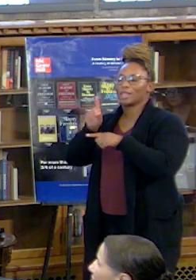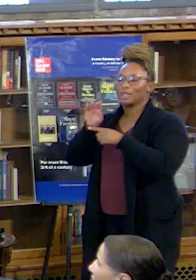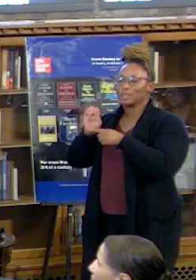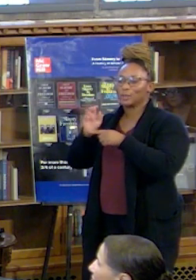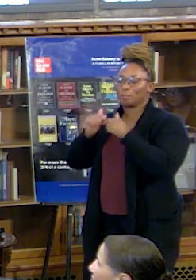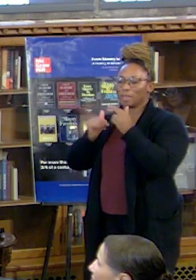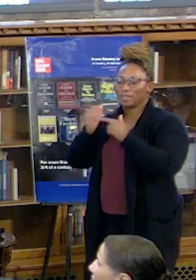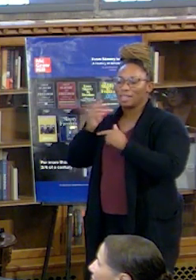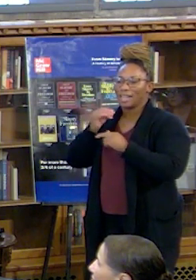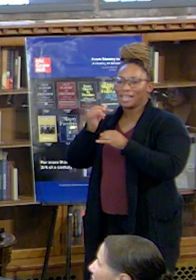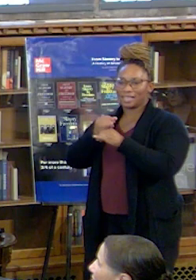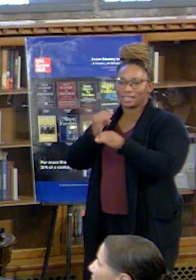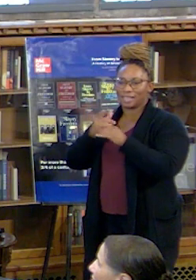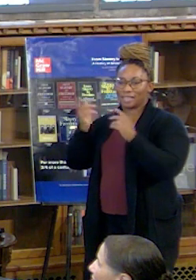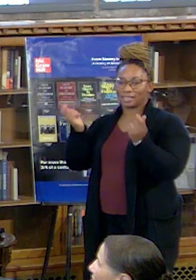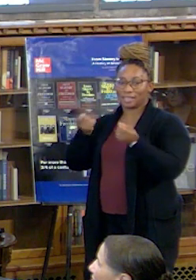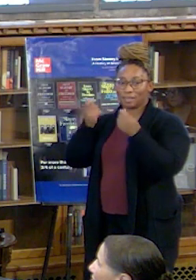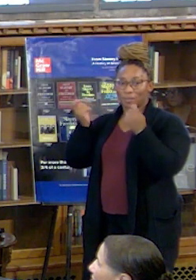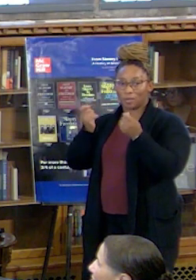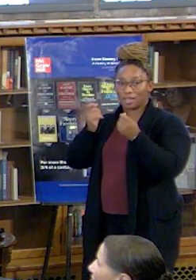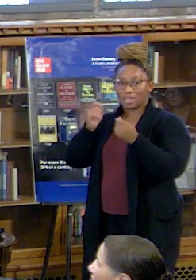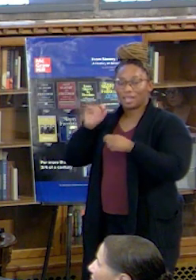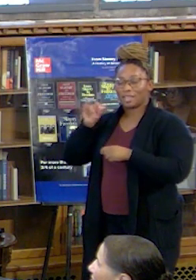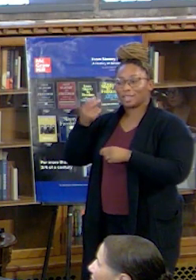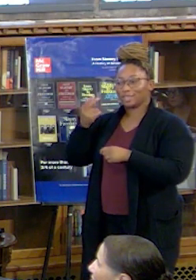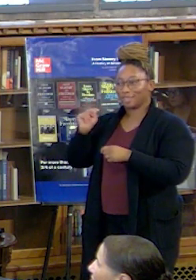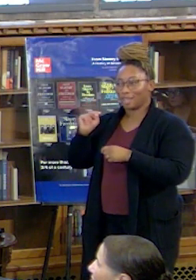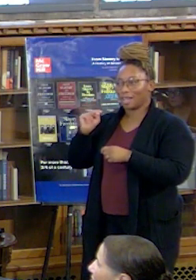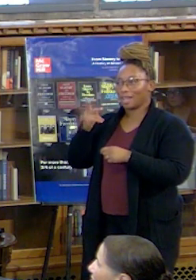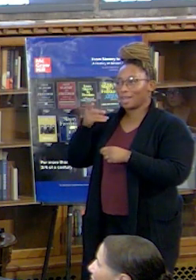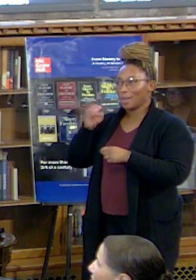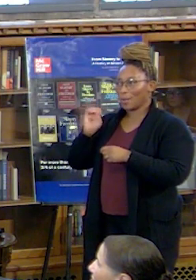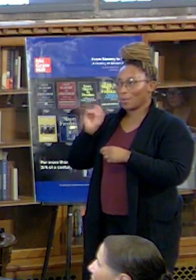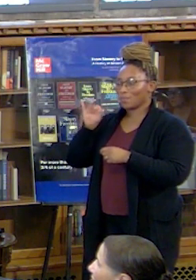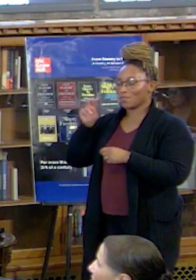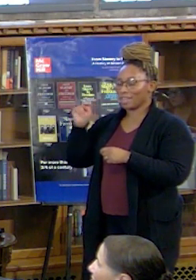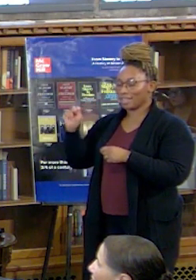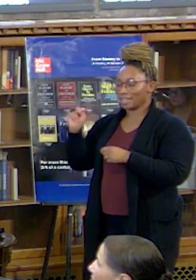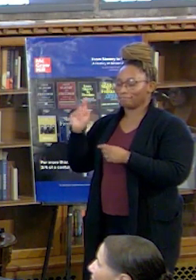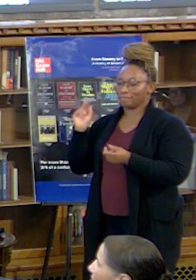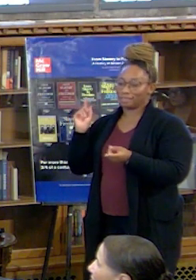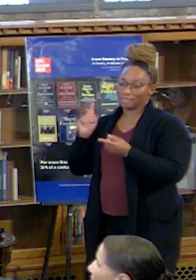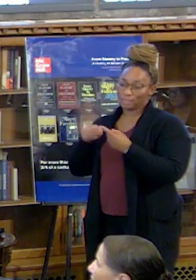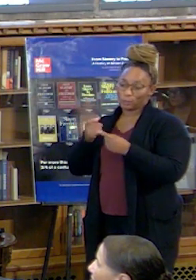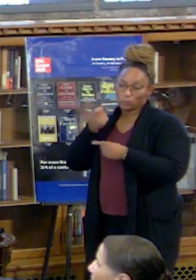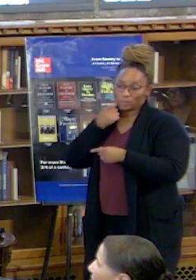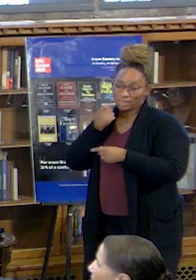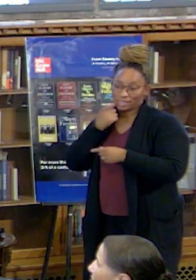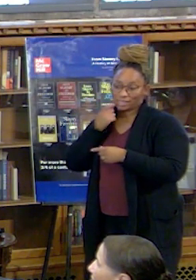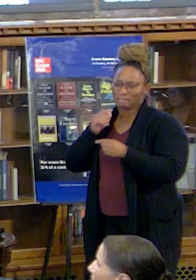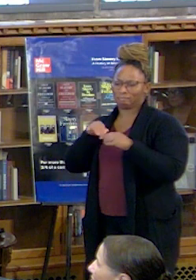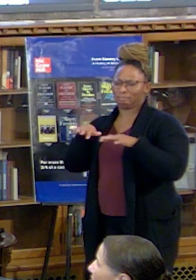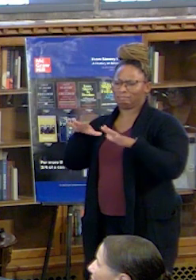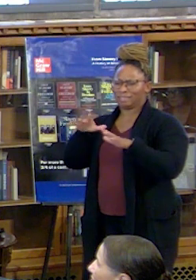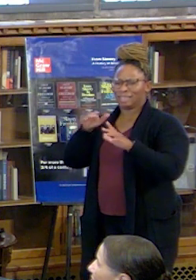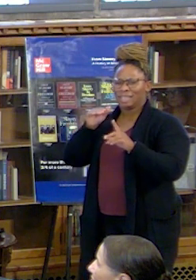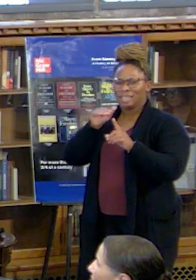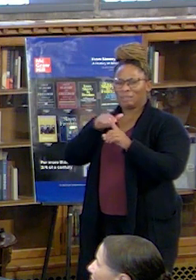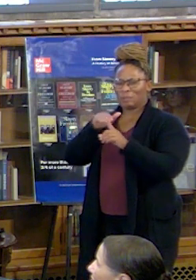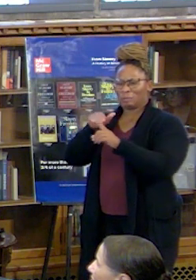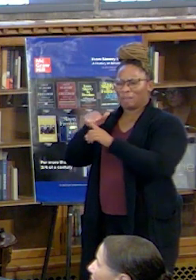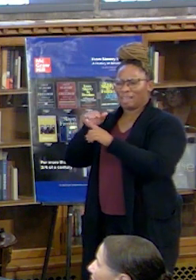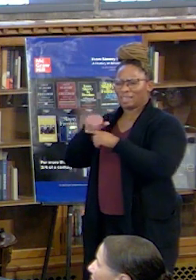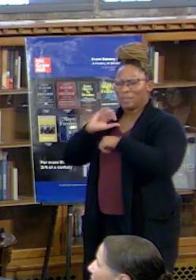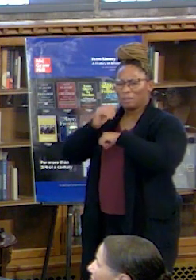institutes celebrating Dr John Hill Franklin Duke's built environment until recently was littered with reminders of and